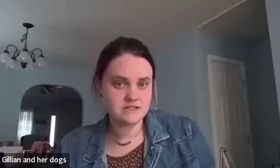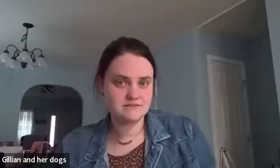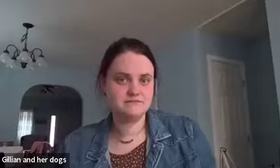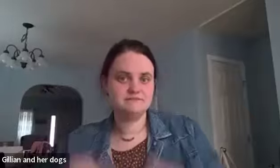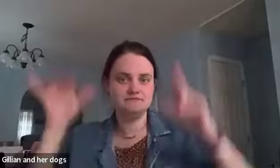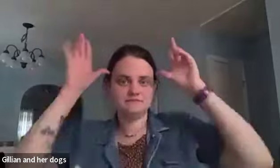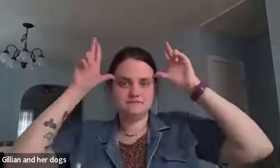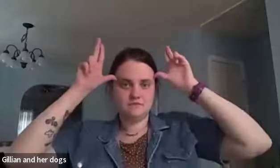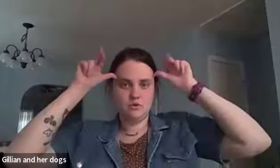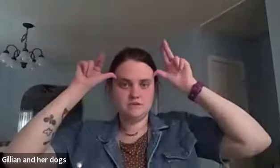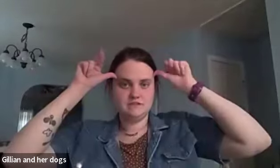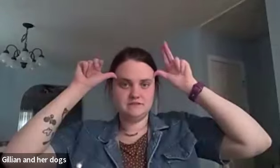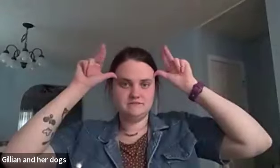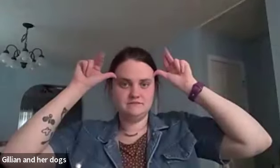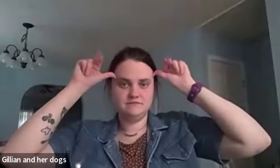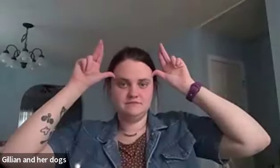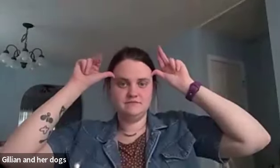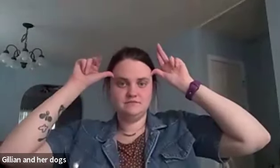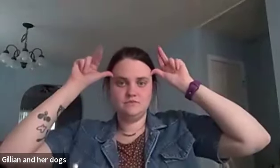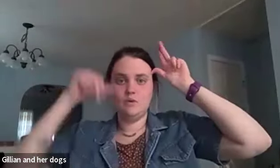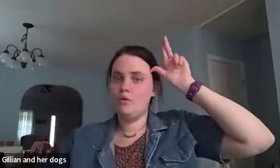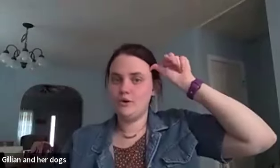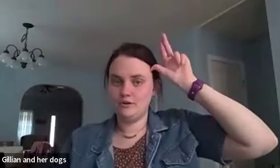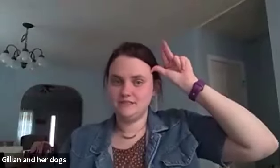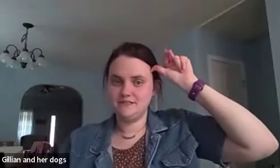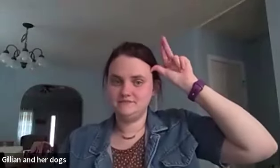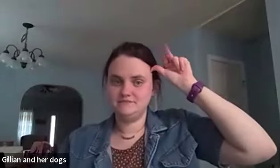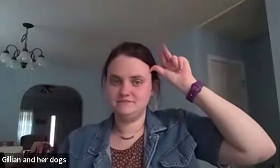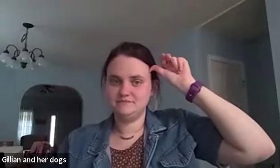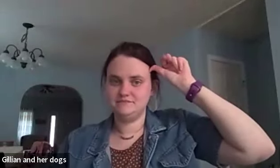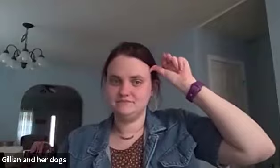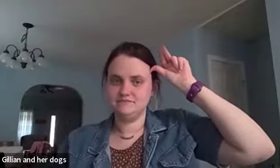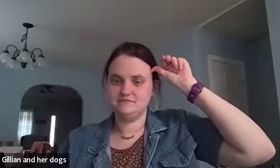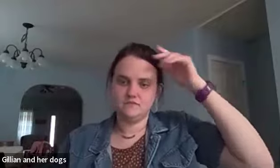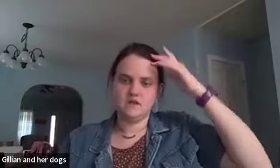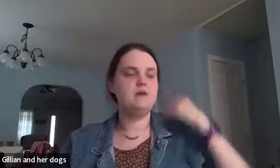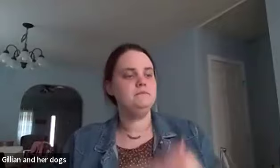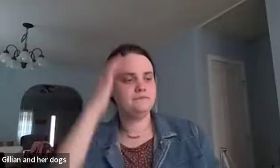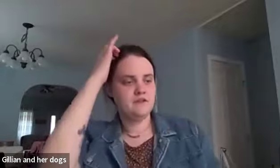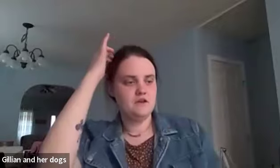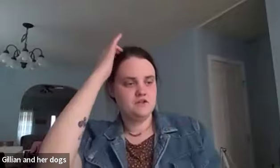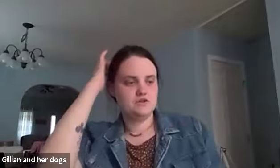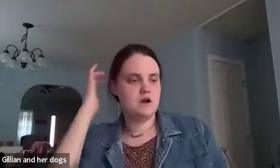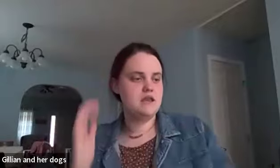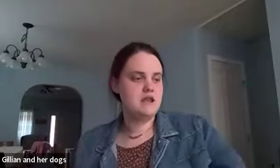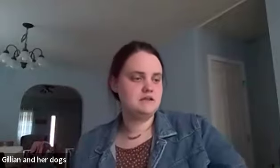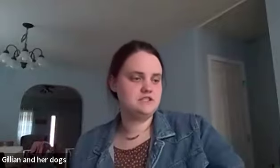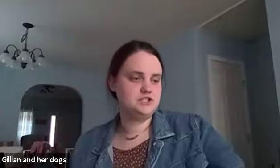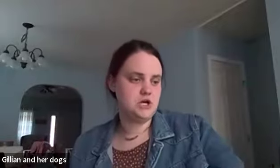horse, horse or horse. Okay. So our next